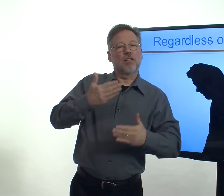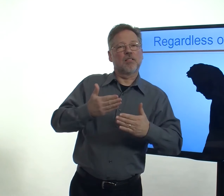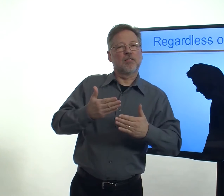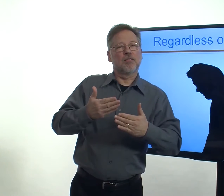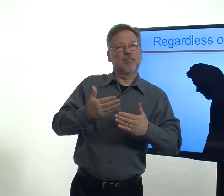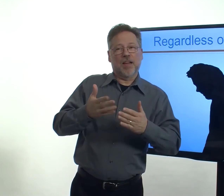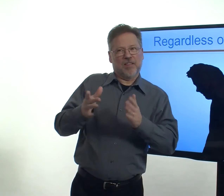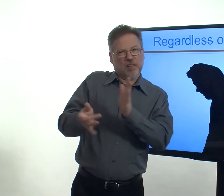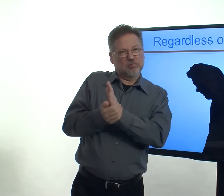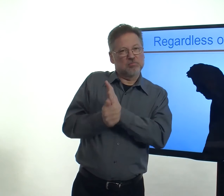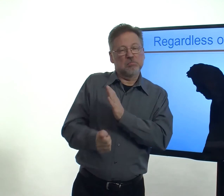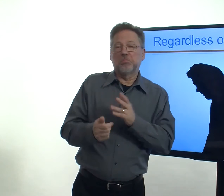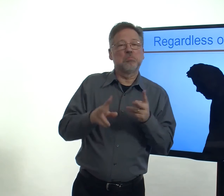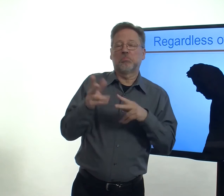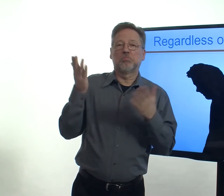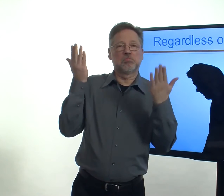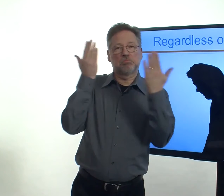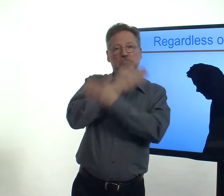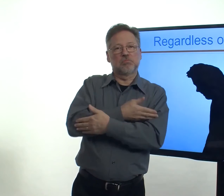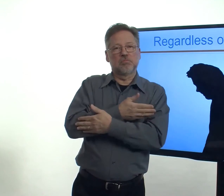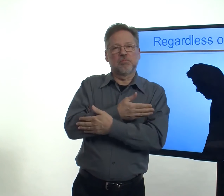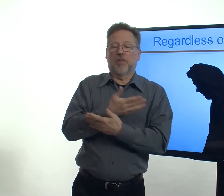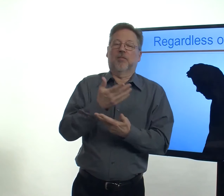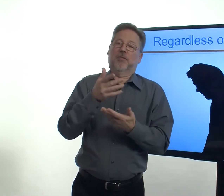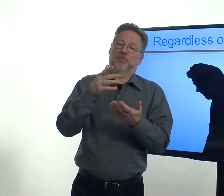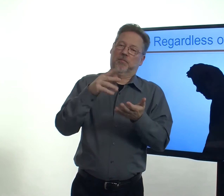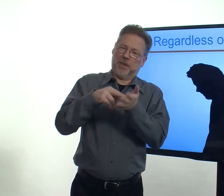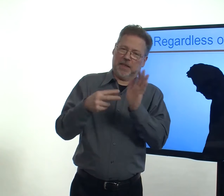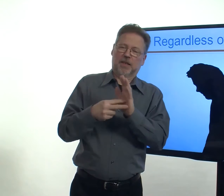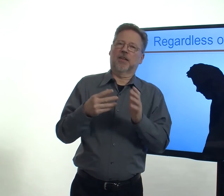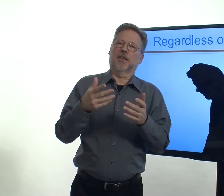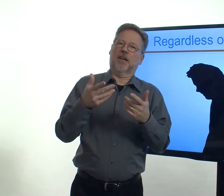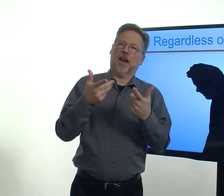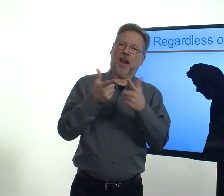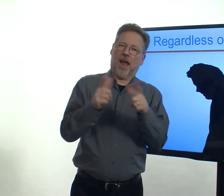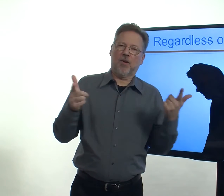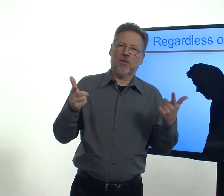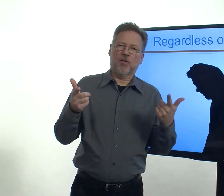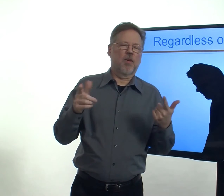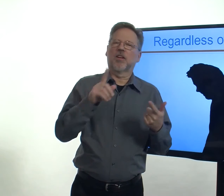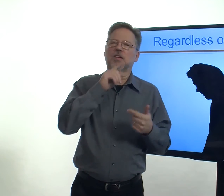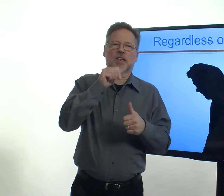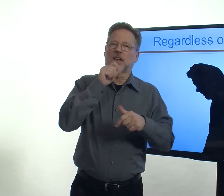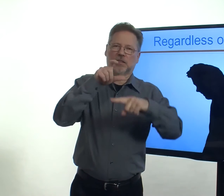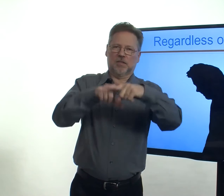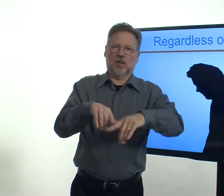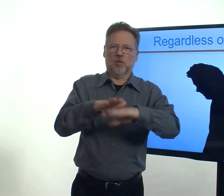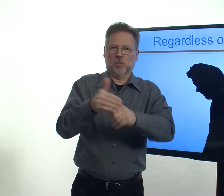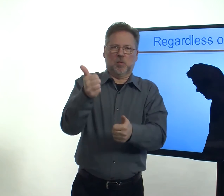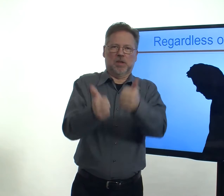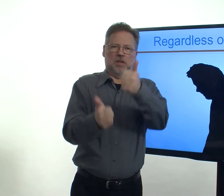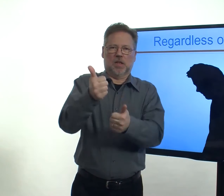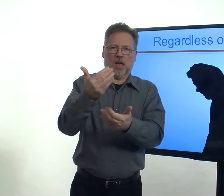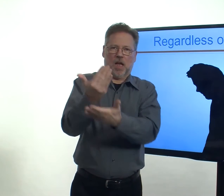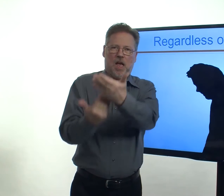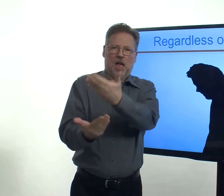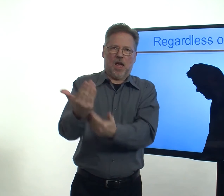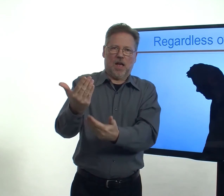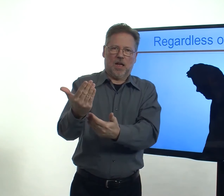left-handed, especially if that person is also fluent. This means that language does not depend on handedness. What's